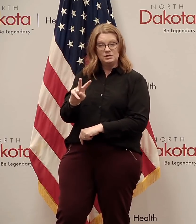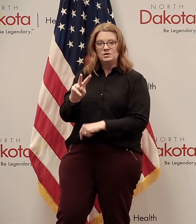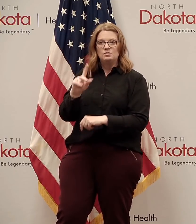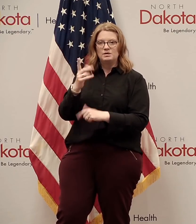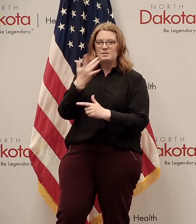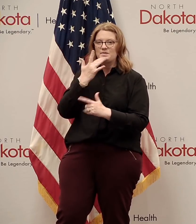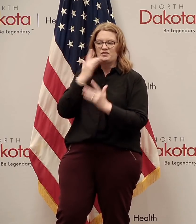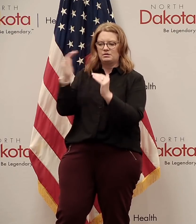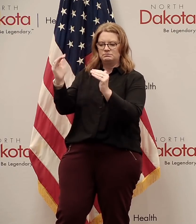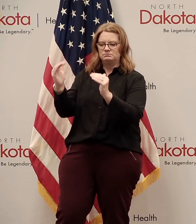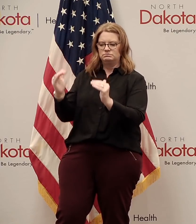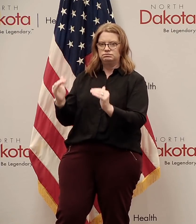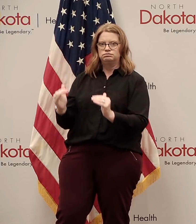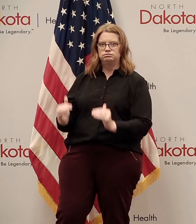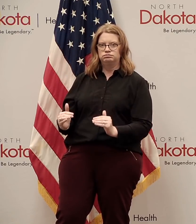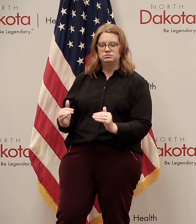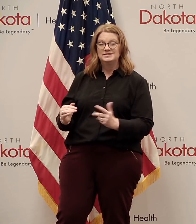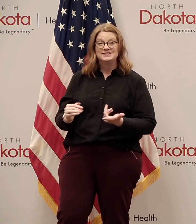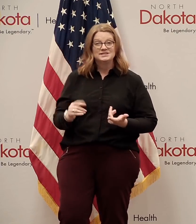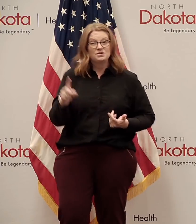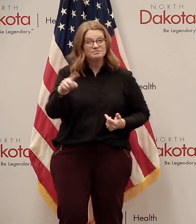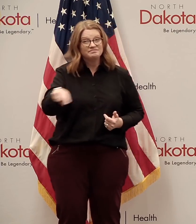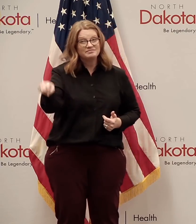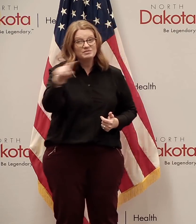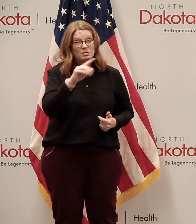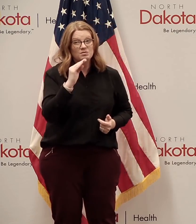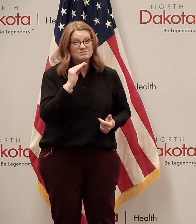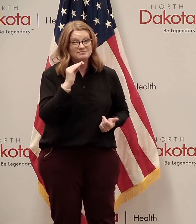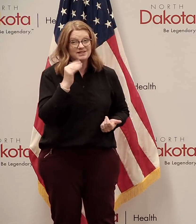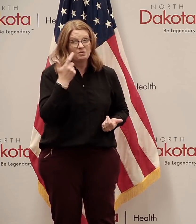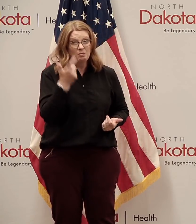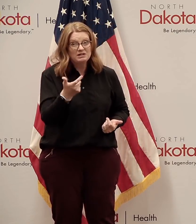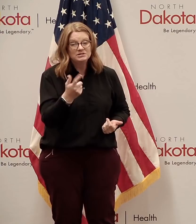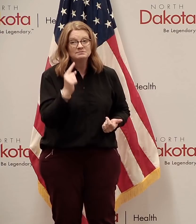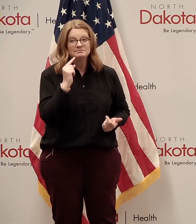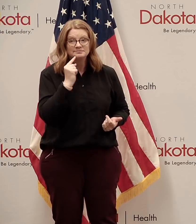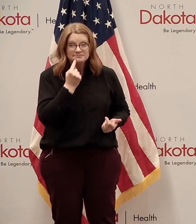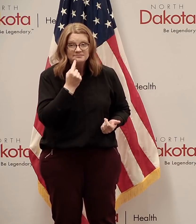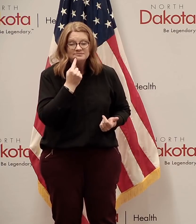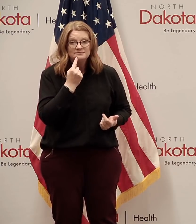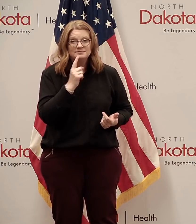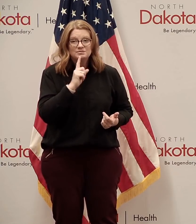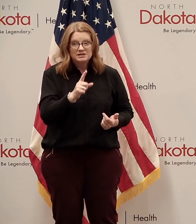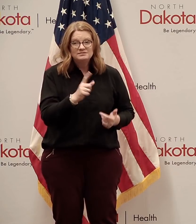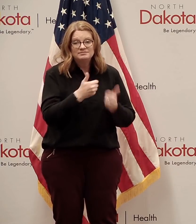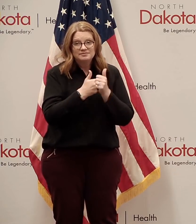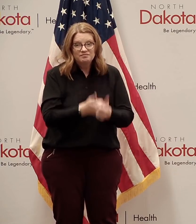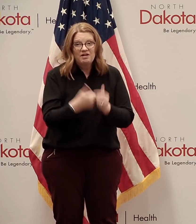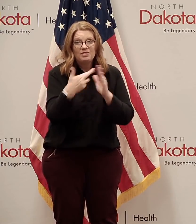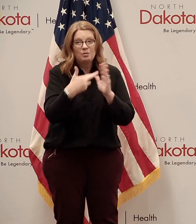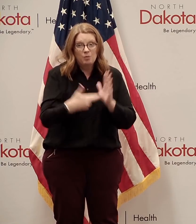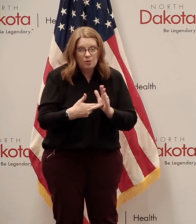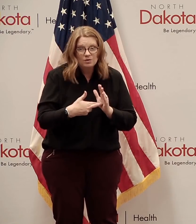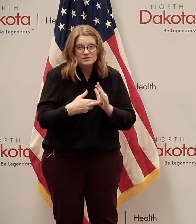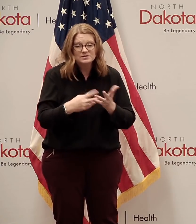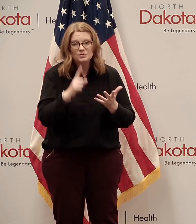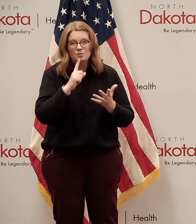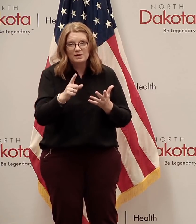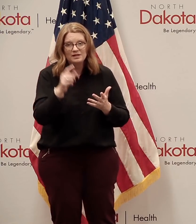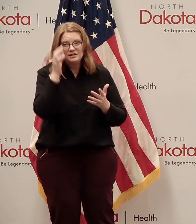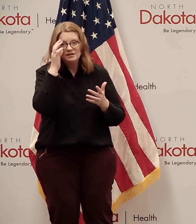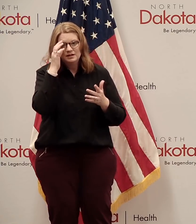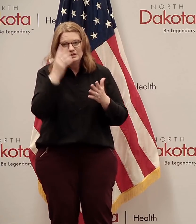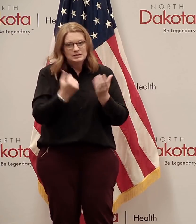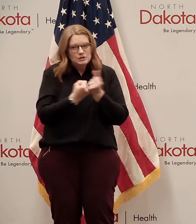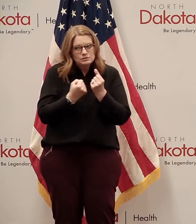North Dakotans to take this seriously and make sure that we're being smart so that we're all doing our part to help